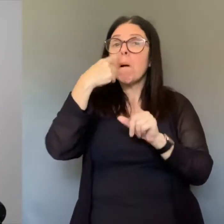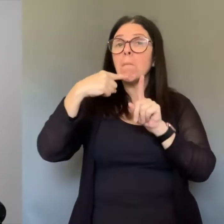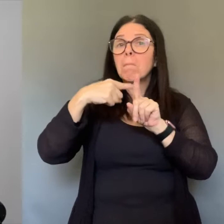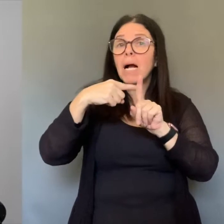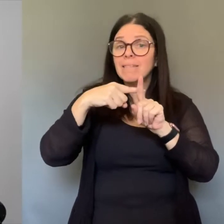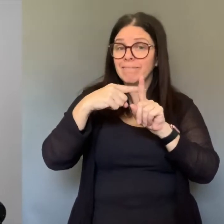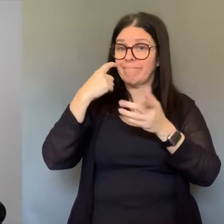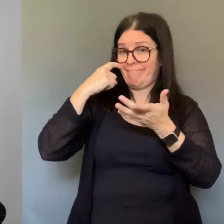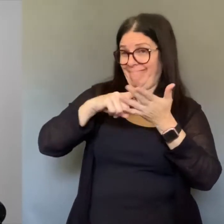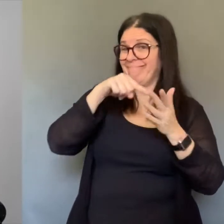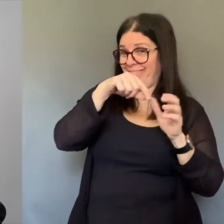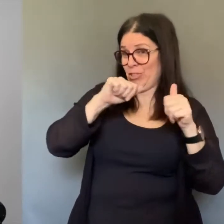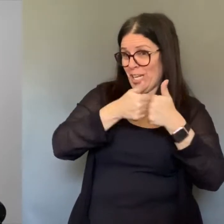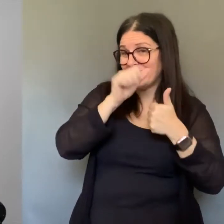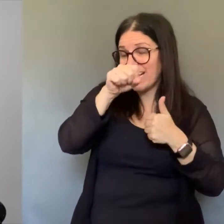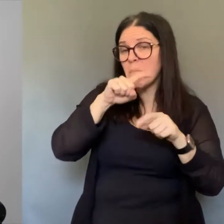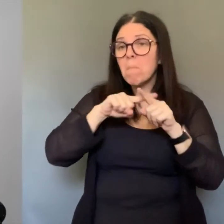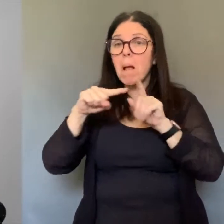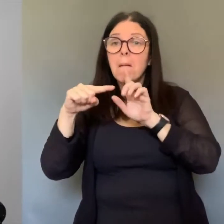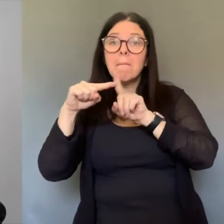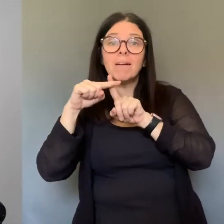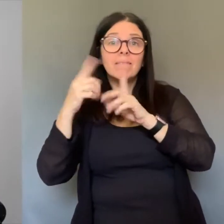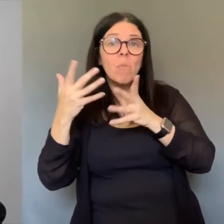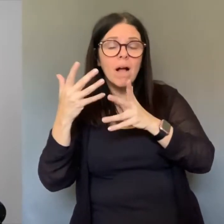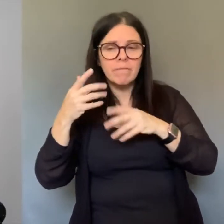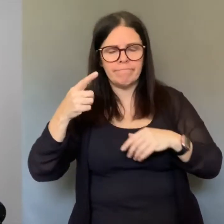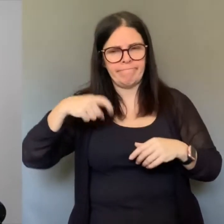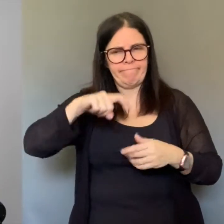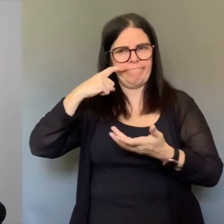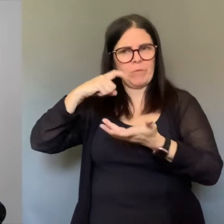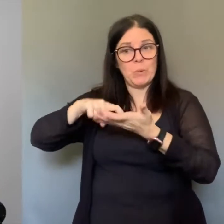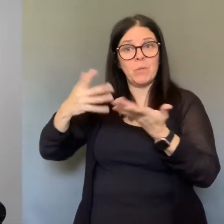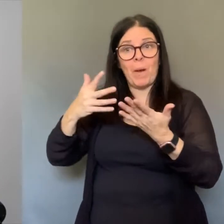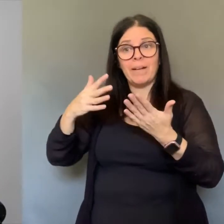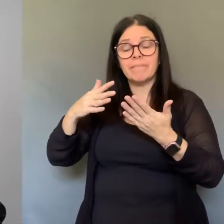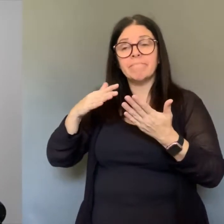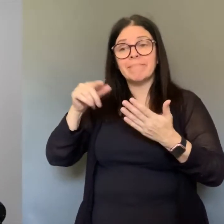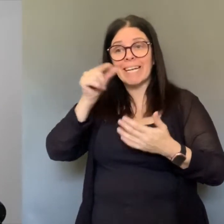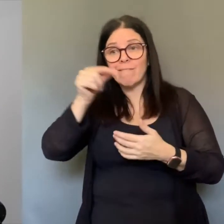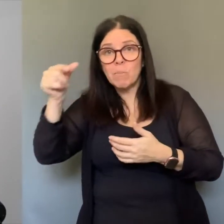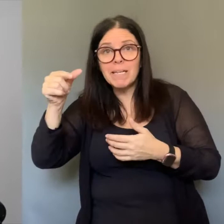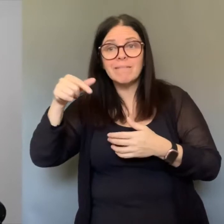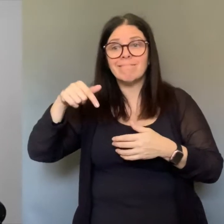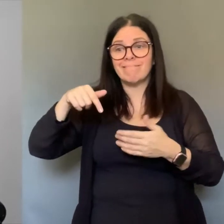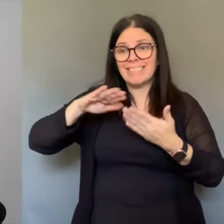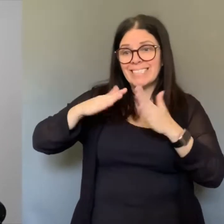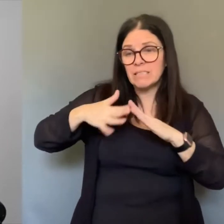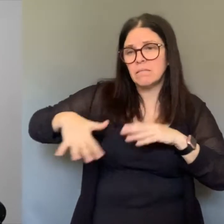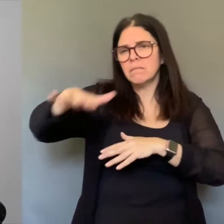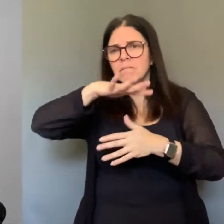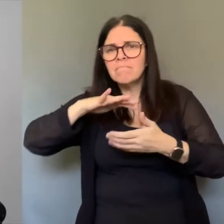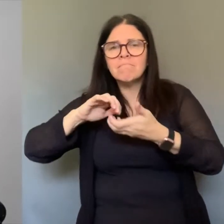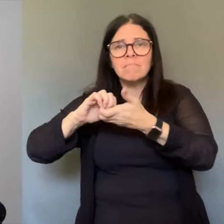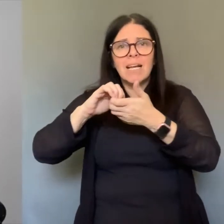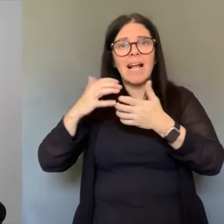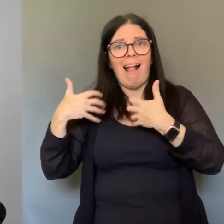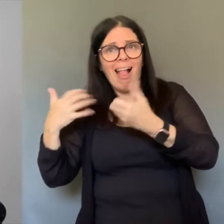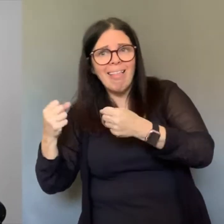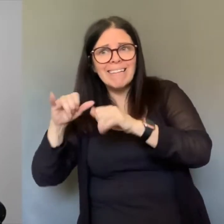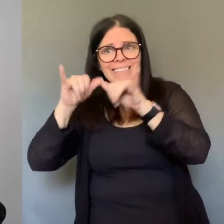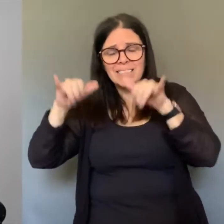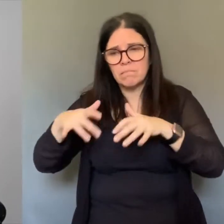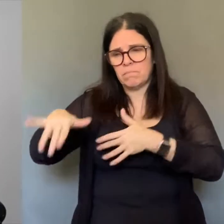take action based on local needs. With our strong partnership with our local leadership, including municipal leadership, as well as the healthcare